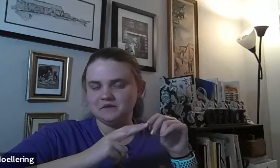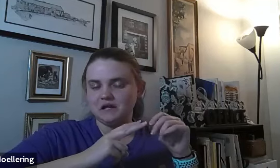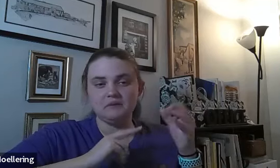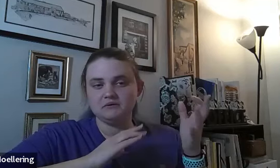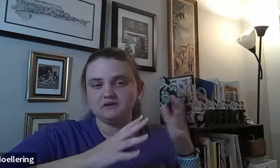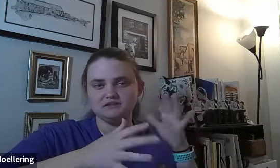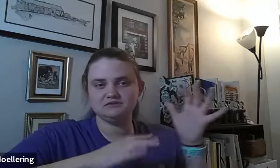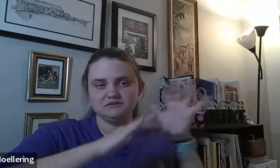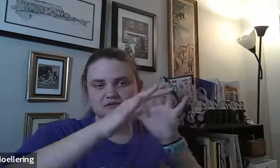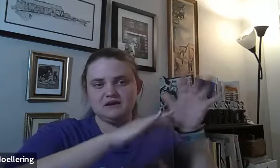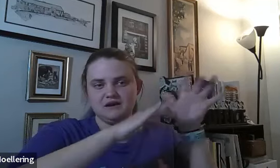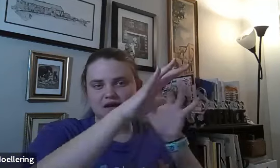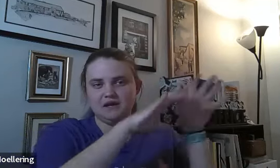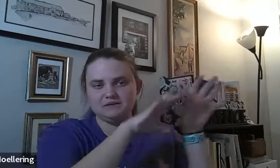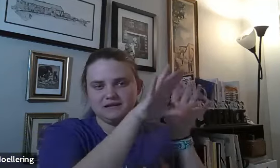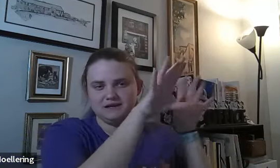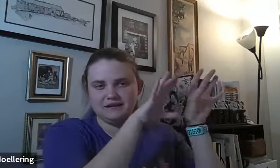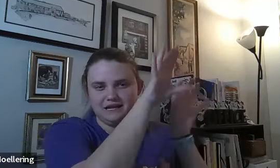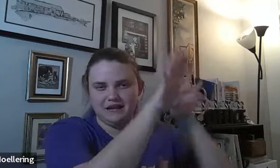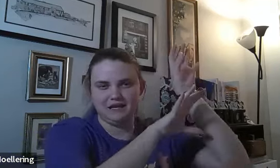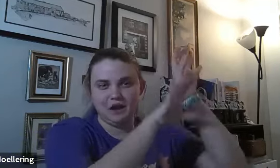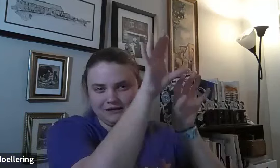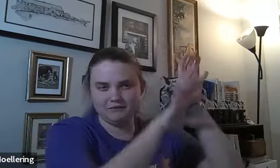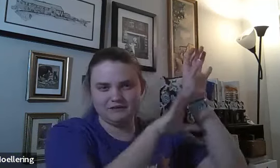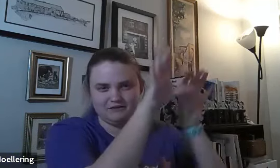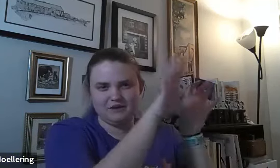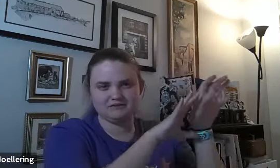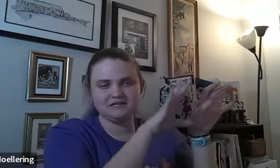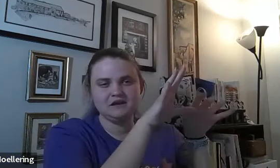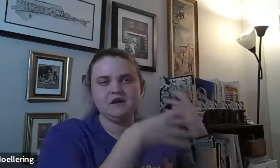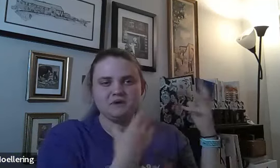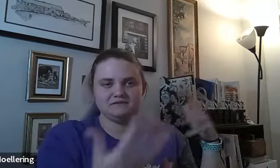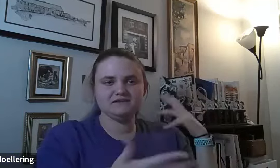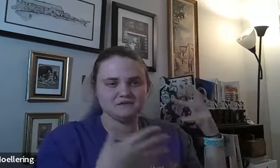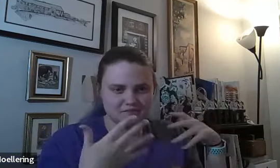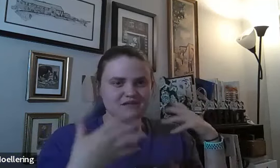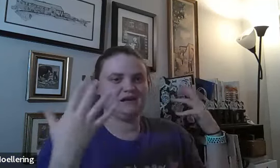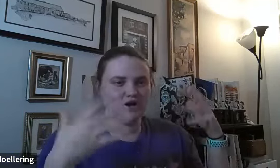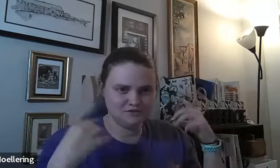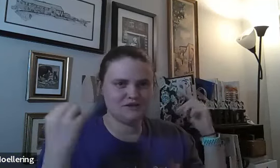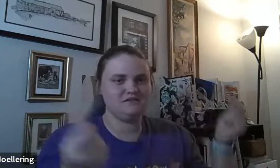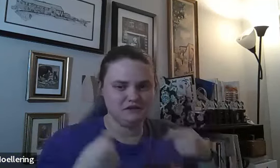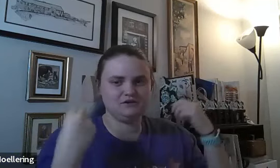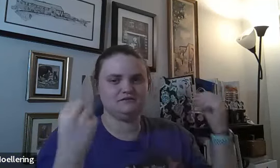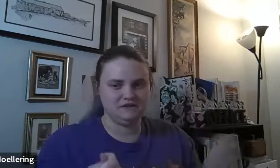I mean, we can also do I know it's kind of chaotic when we do the bouncing, but I feel like sometimes that kind of helps you kind of think on your